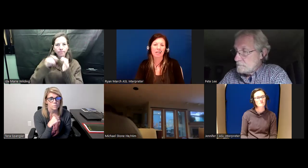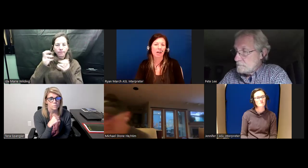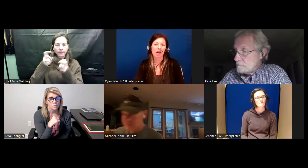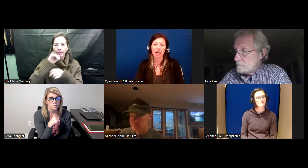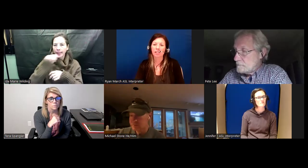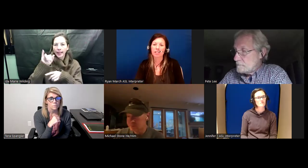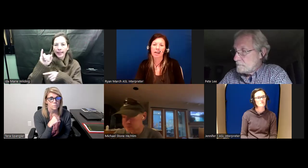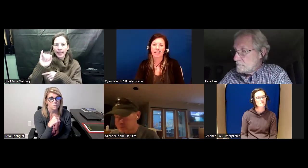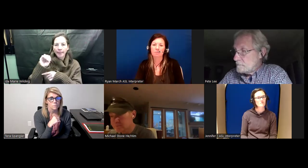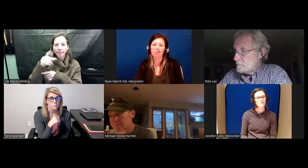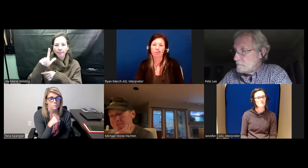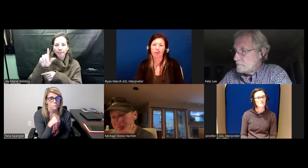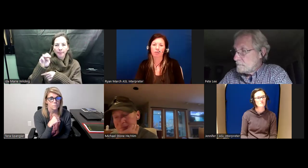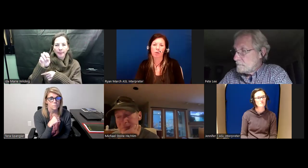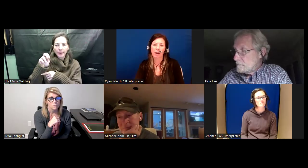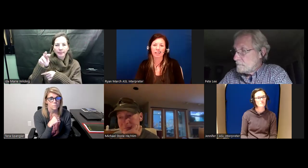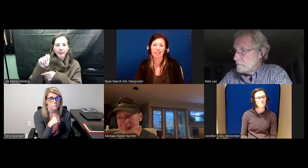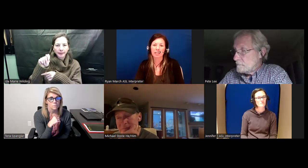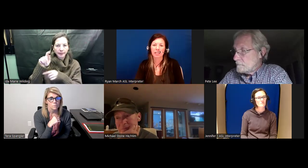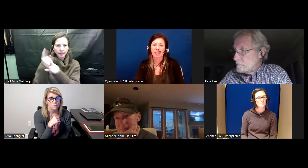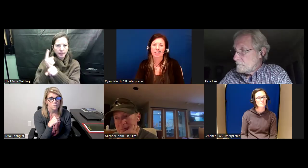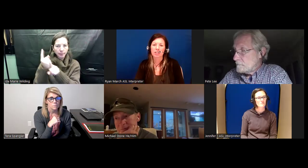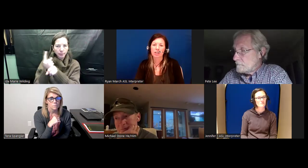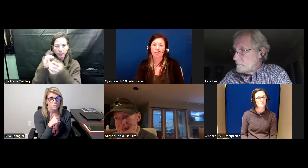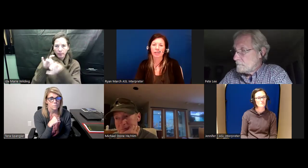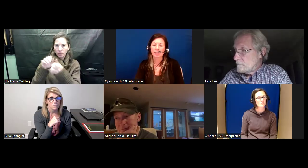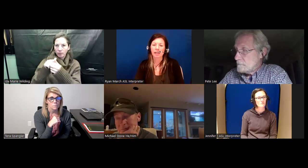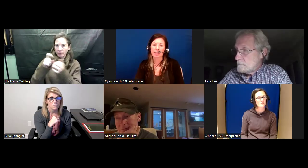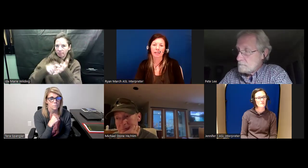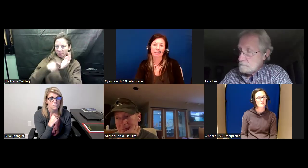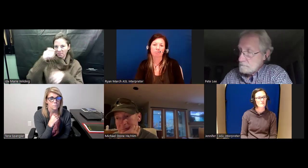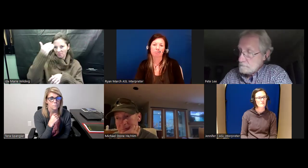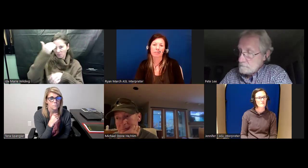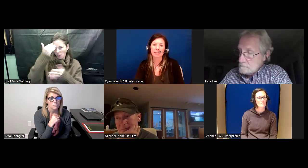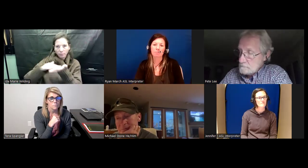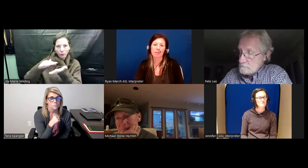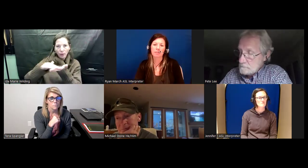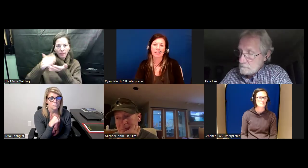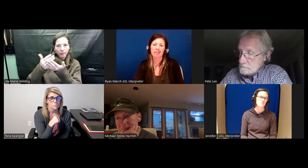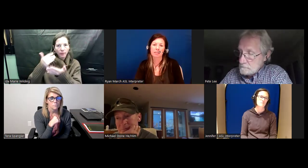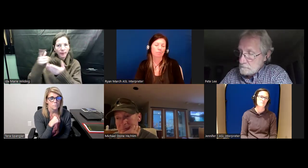TBIs are not required to like